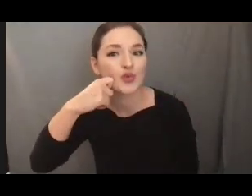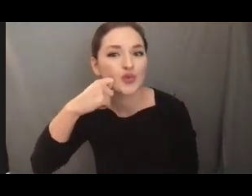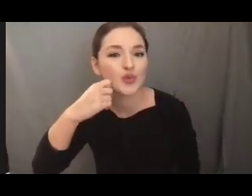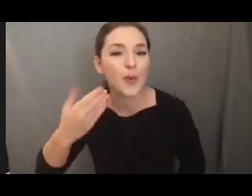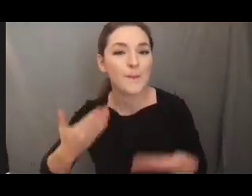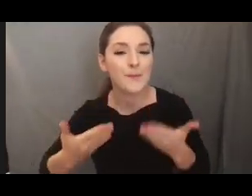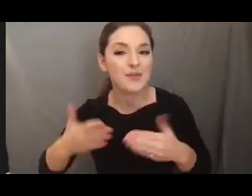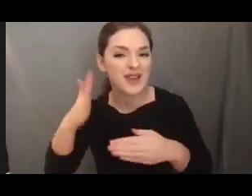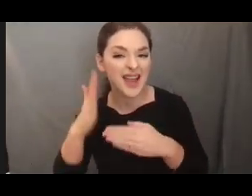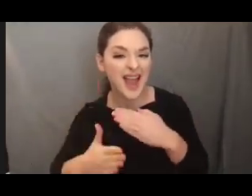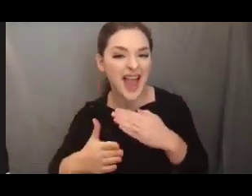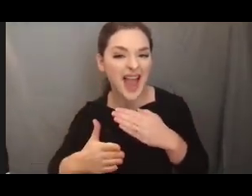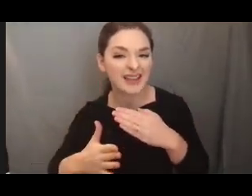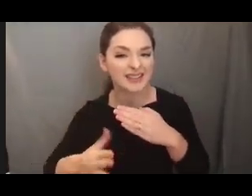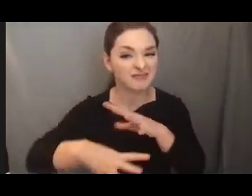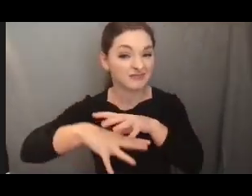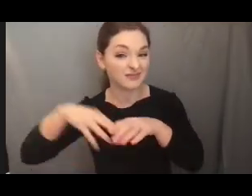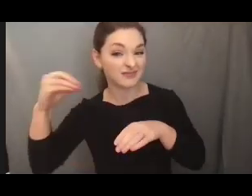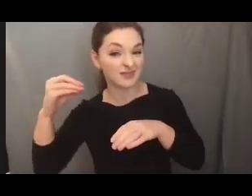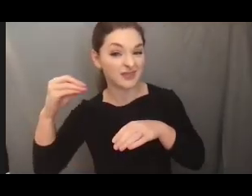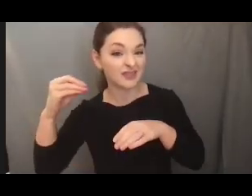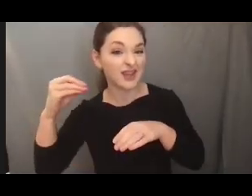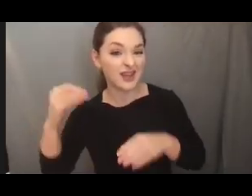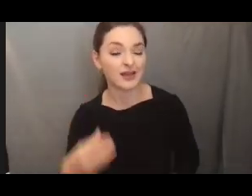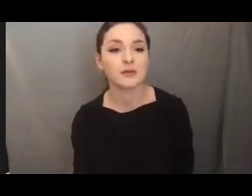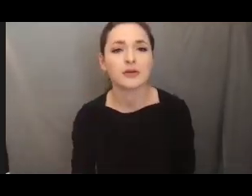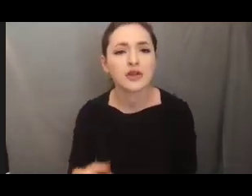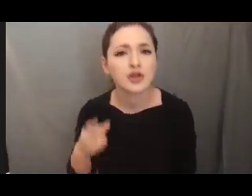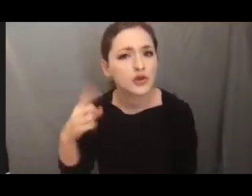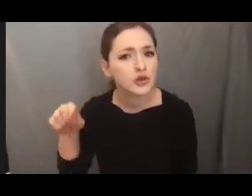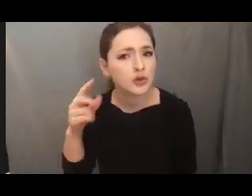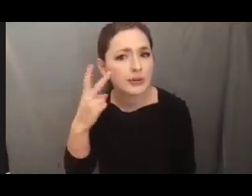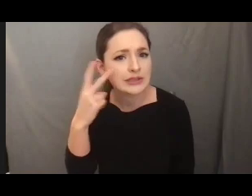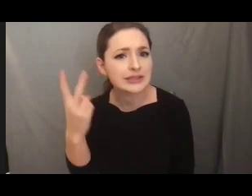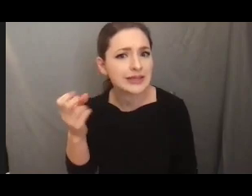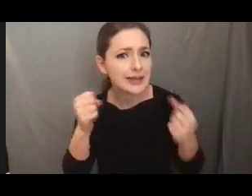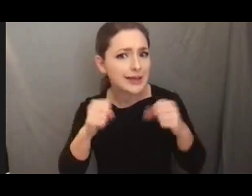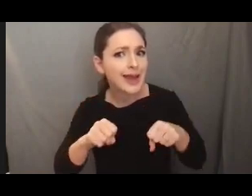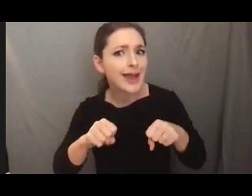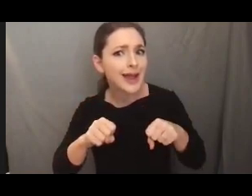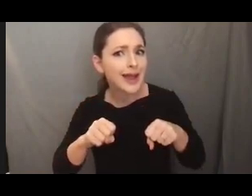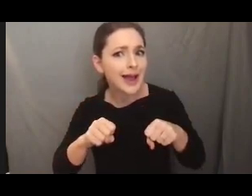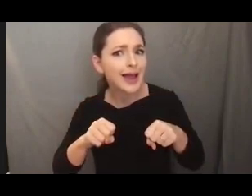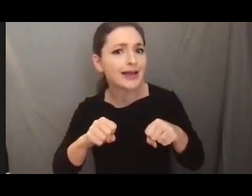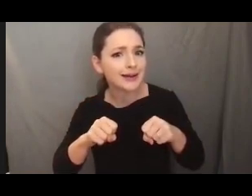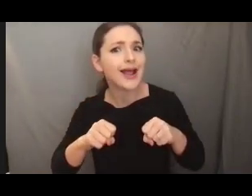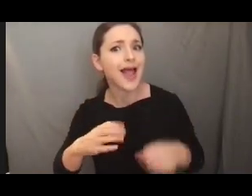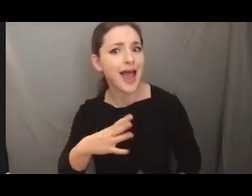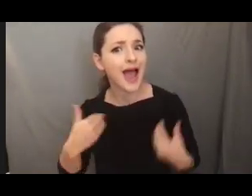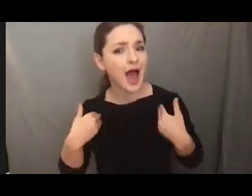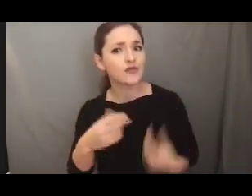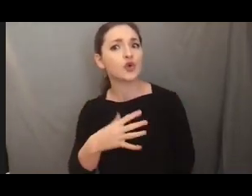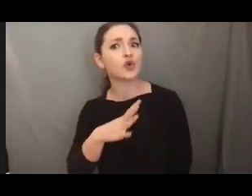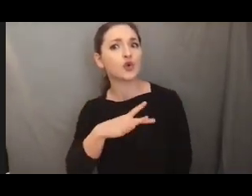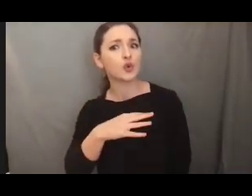outside because the outside, do you see? I don't know if you can see that very well, but that's a cool fountain out there too. Okay, sorry,